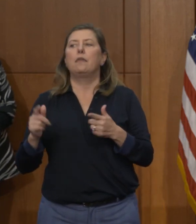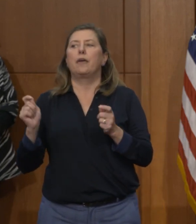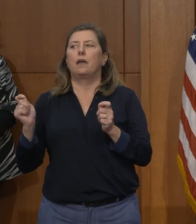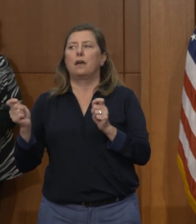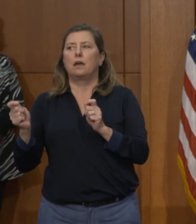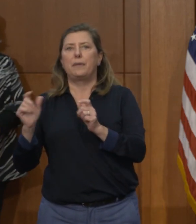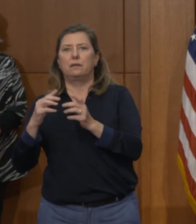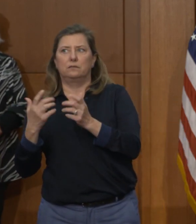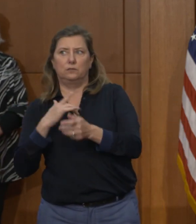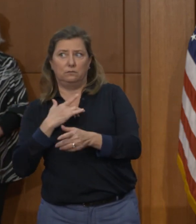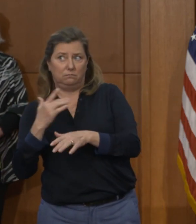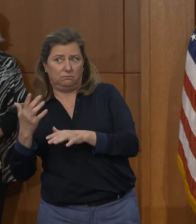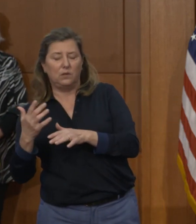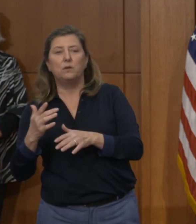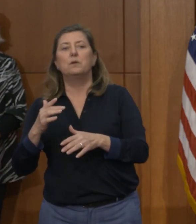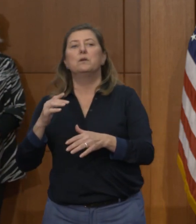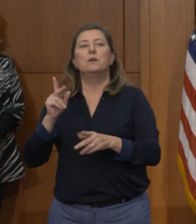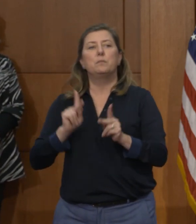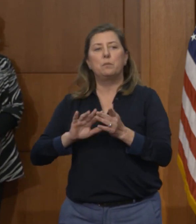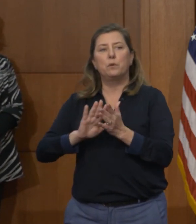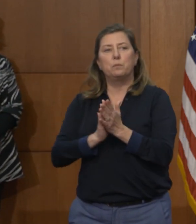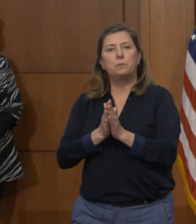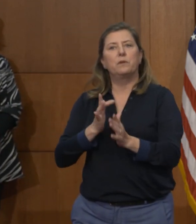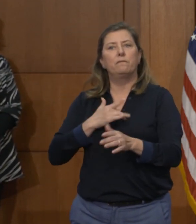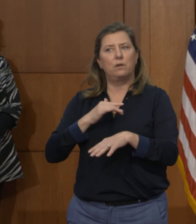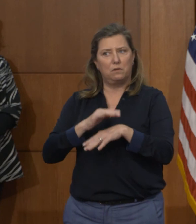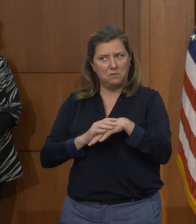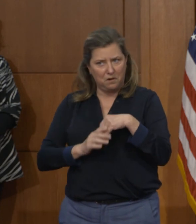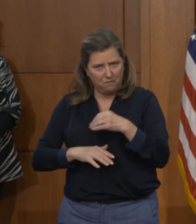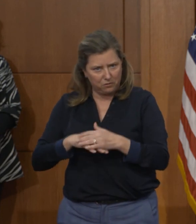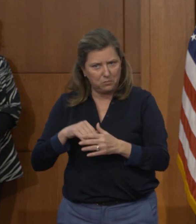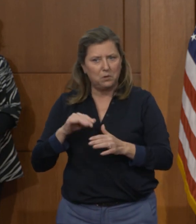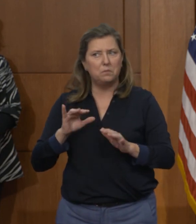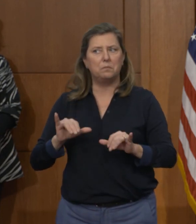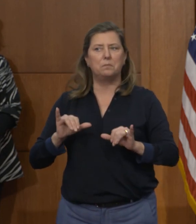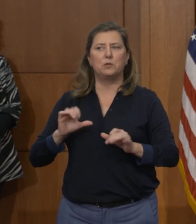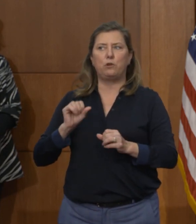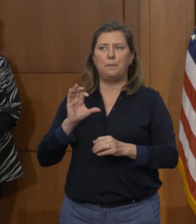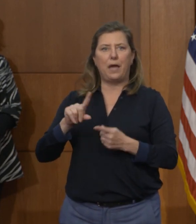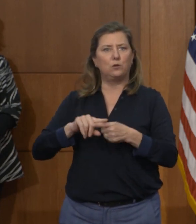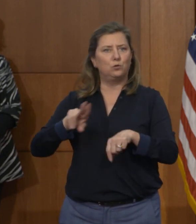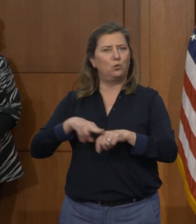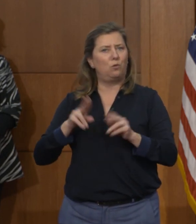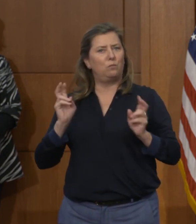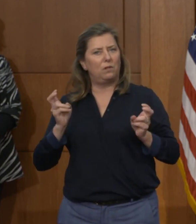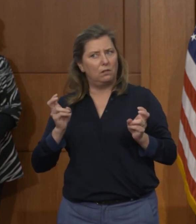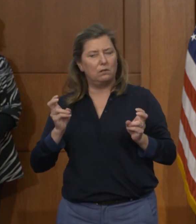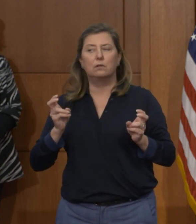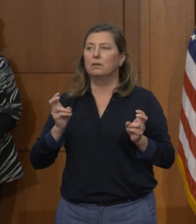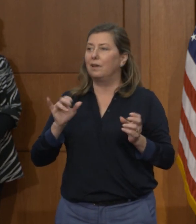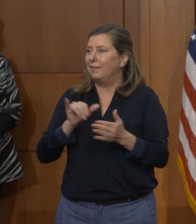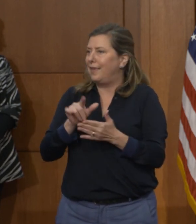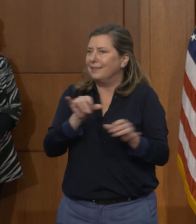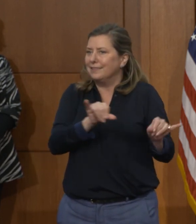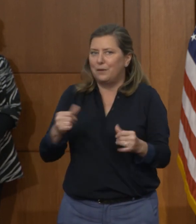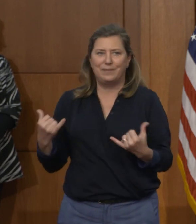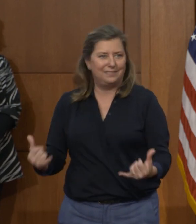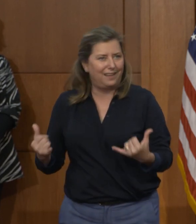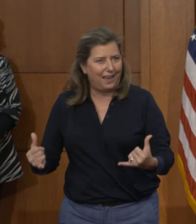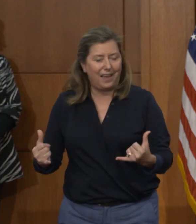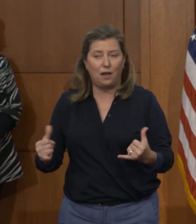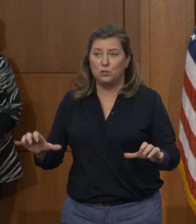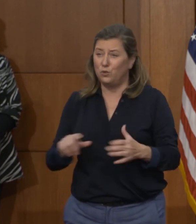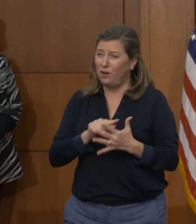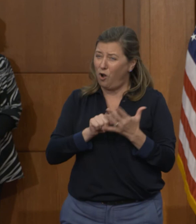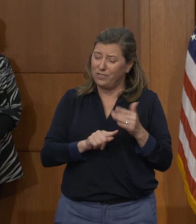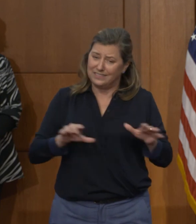again became comfortable, and we got back to as near normal as we could. And that's really what we're doing now with all of our efforts. We want